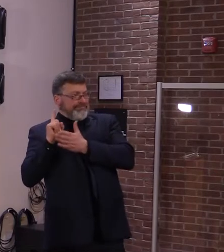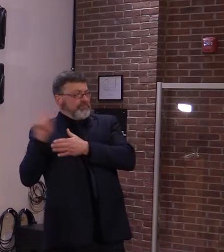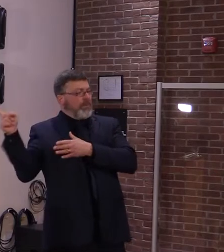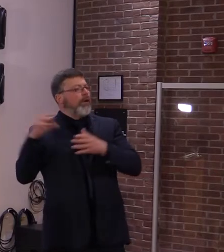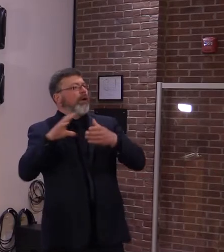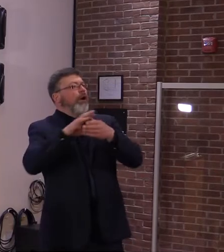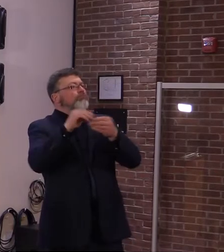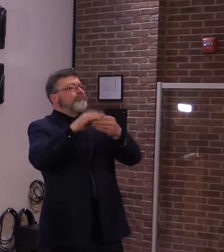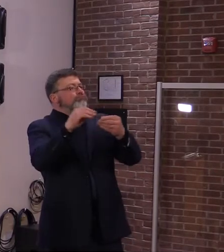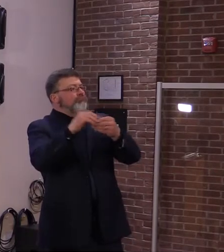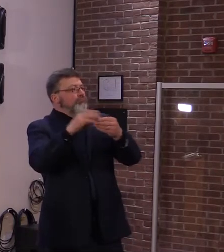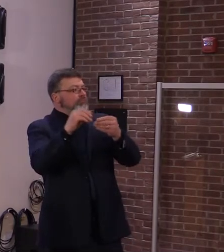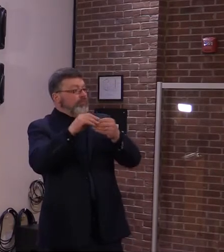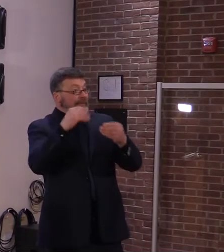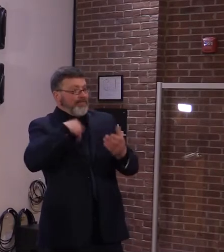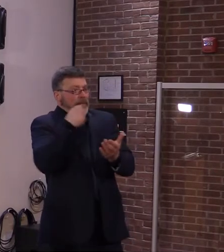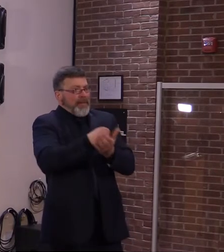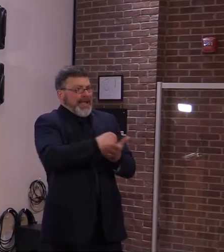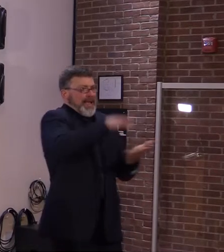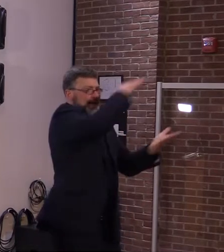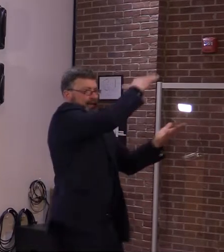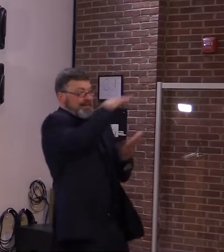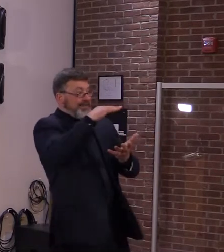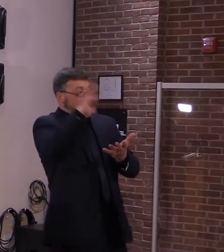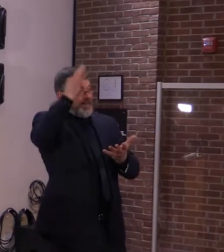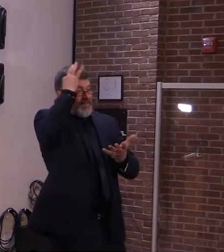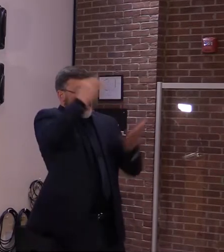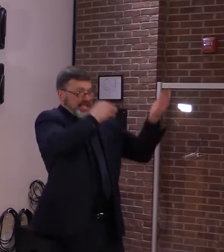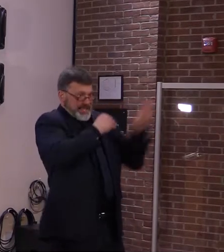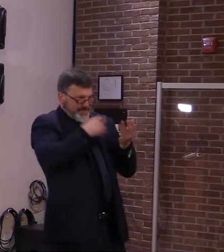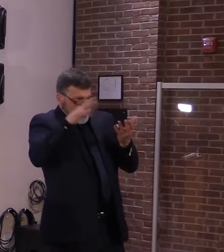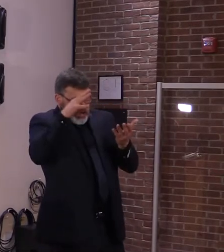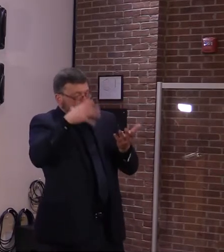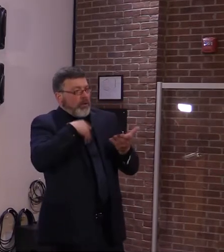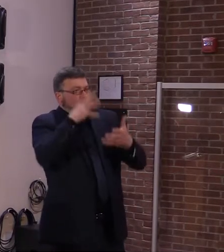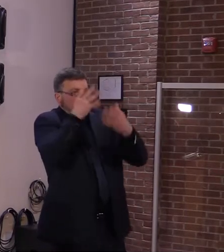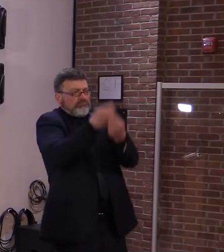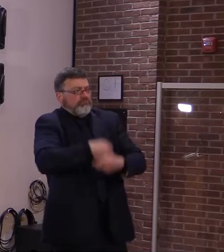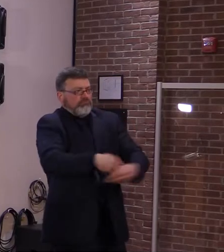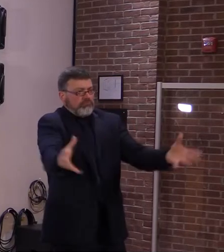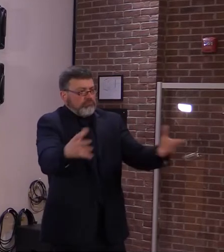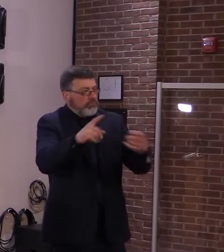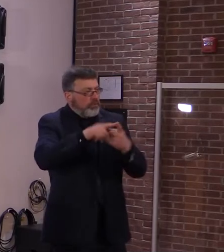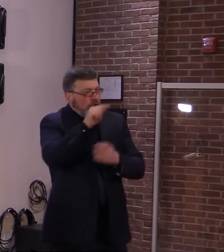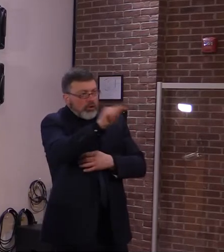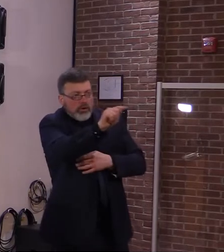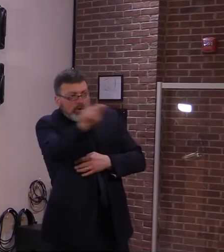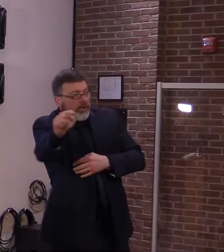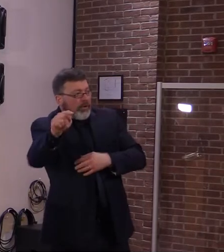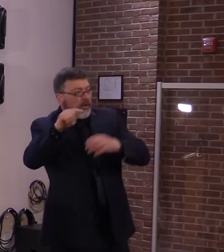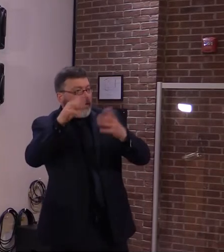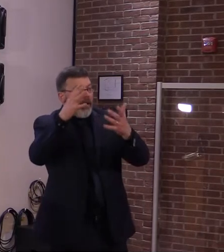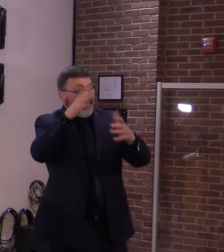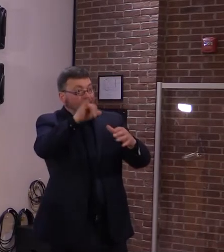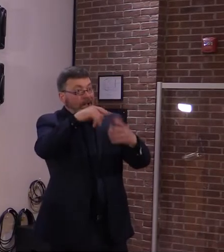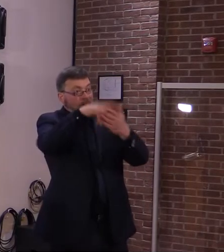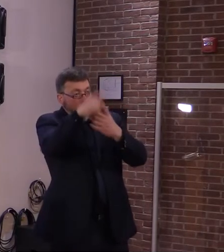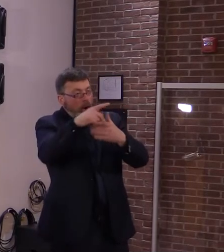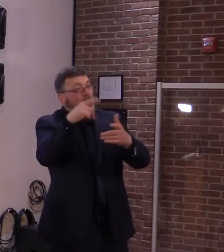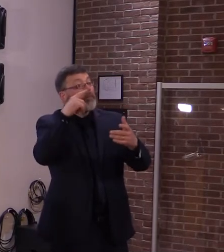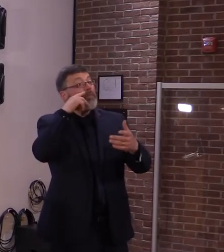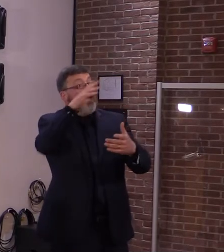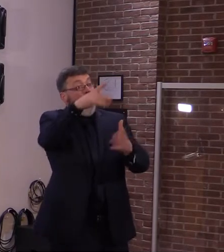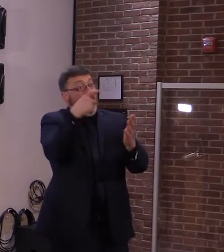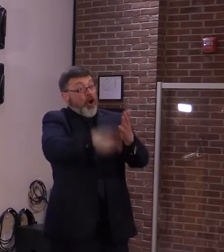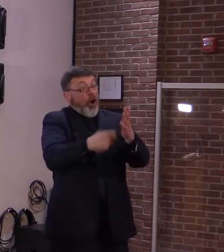of the superintendents as well, to use some of the funds they had to initiate this. It was